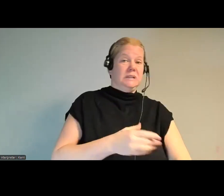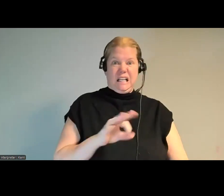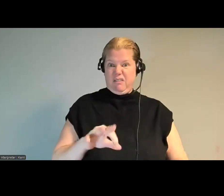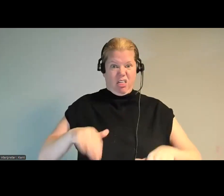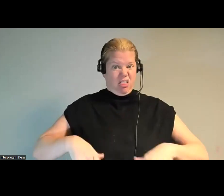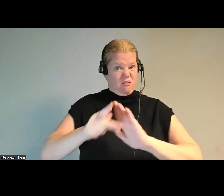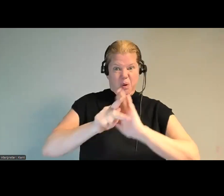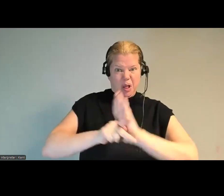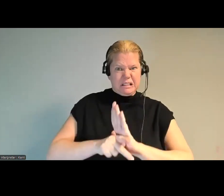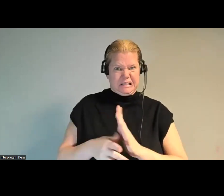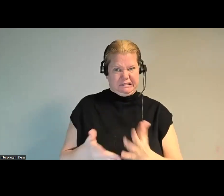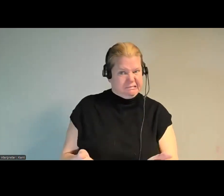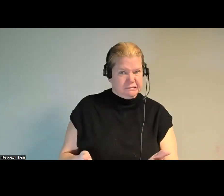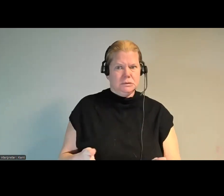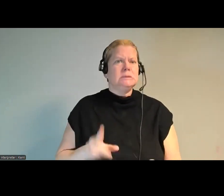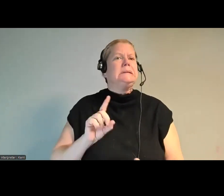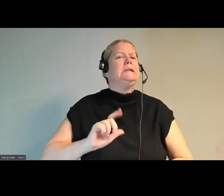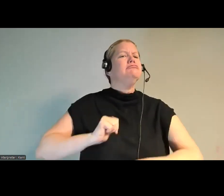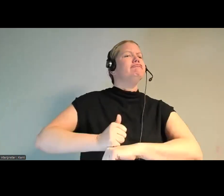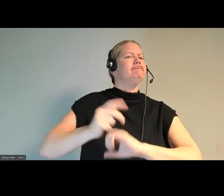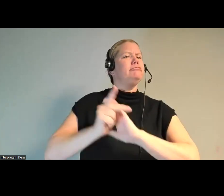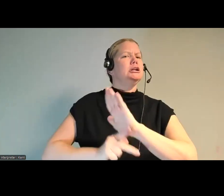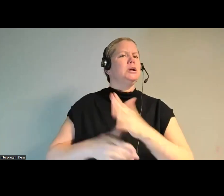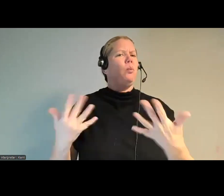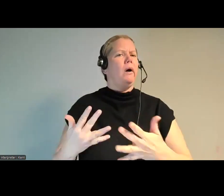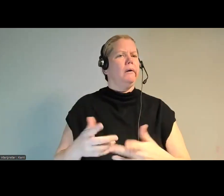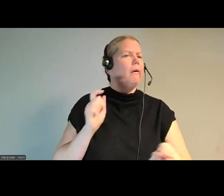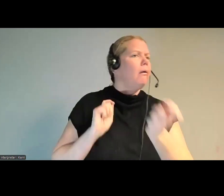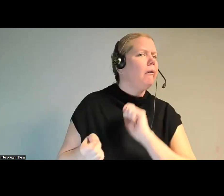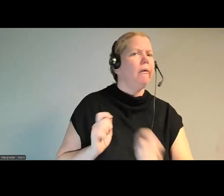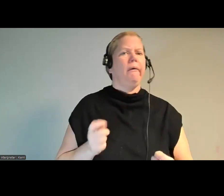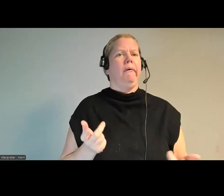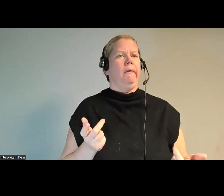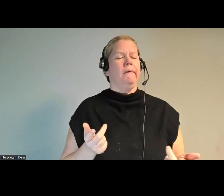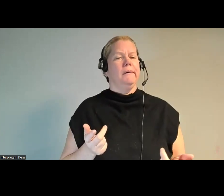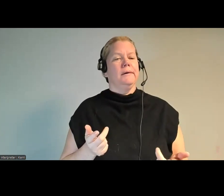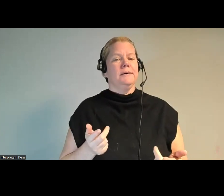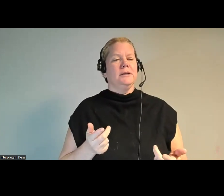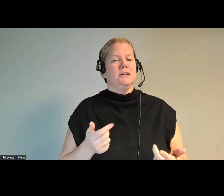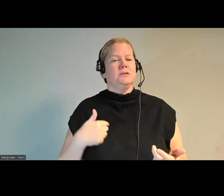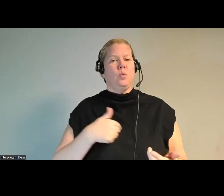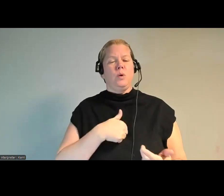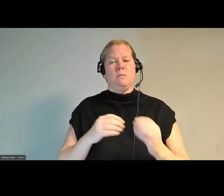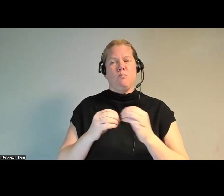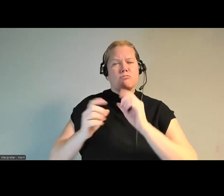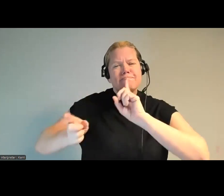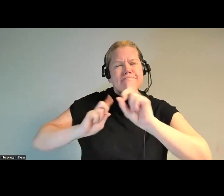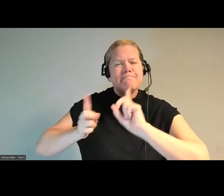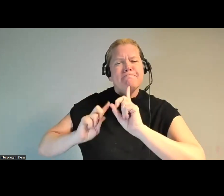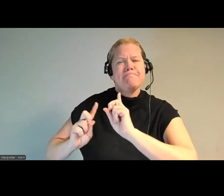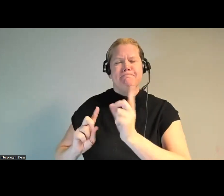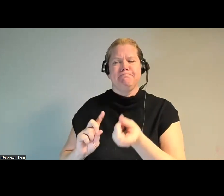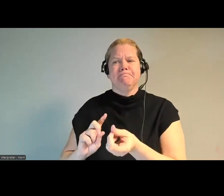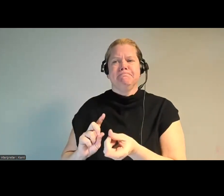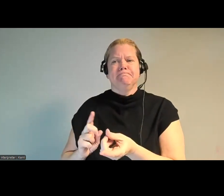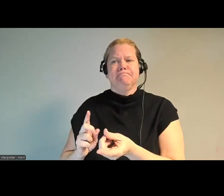what policies need to be improved or adjusted? So we're in more close contact with our